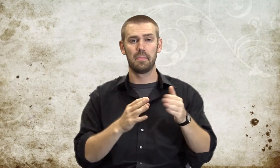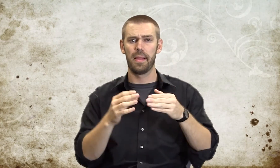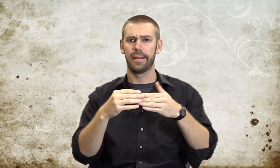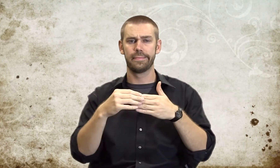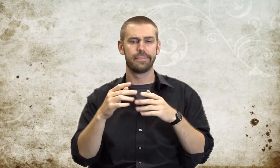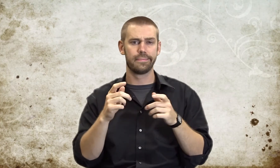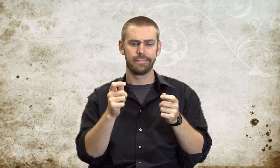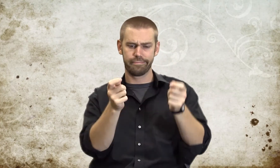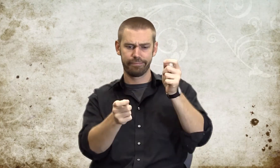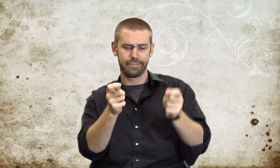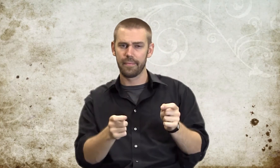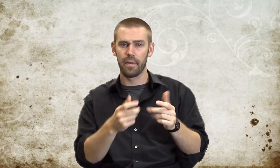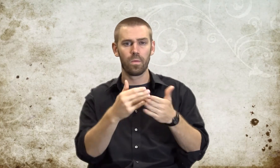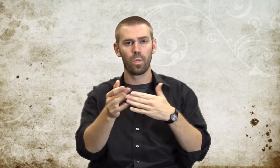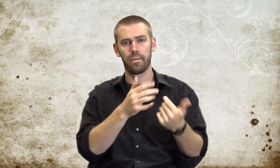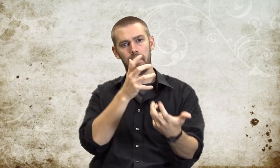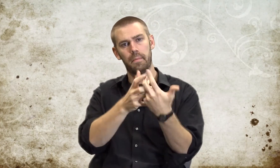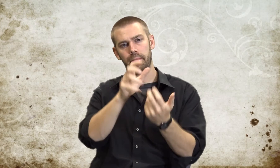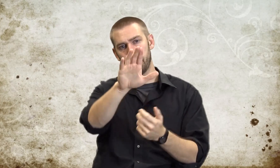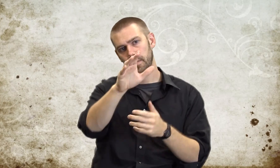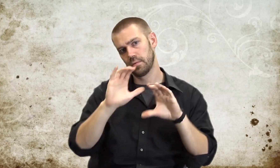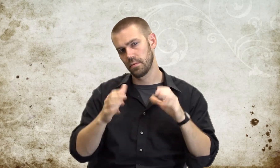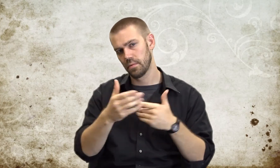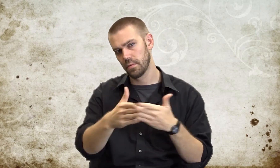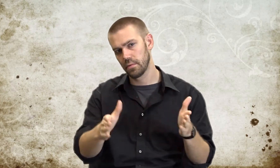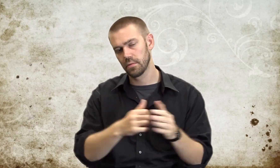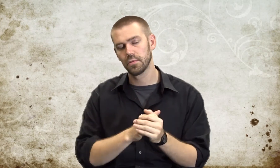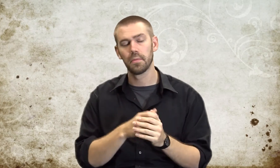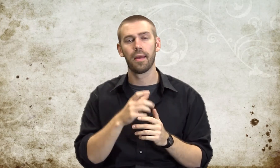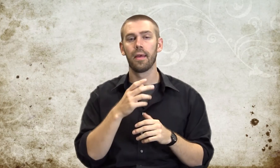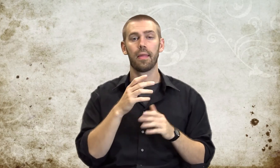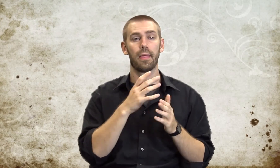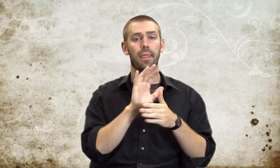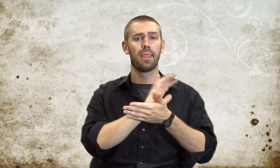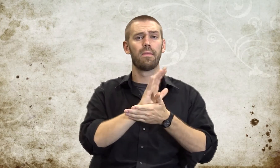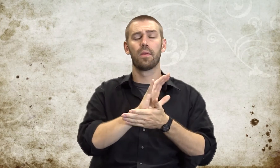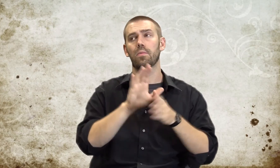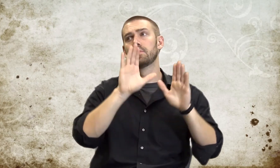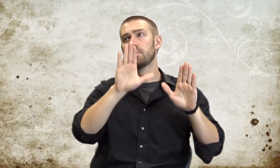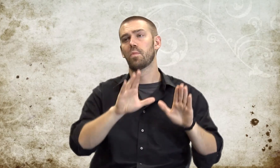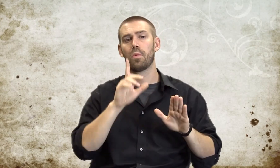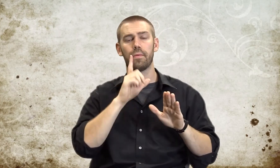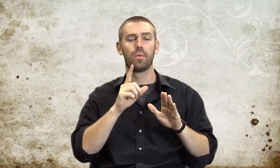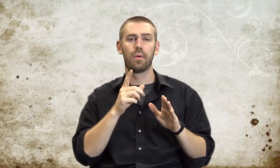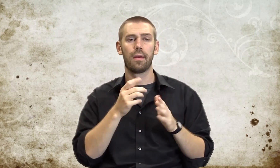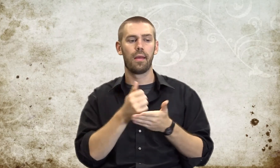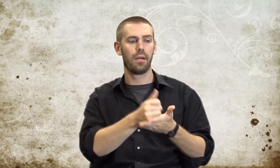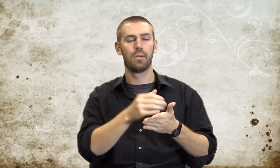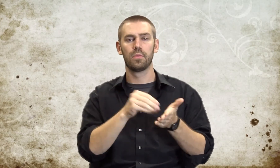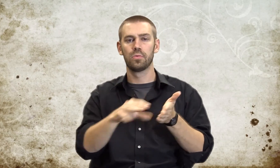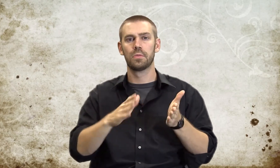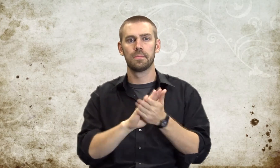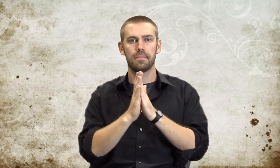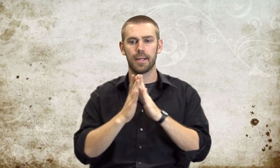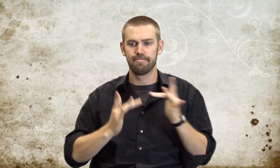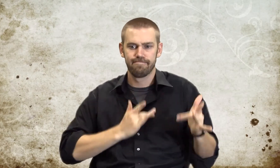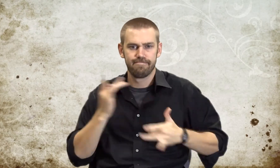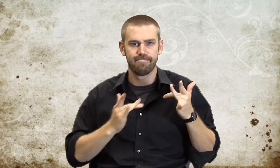you to modify this lesson plan in whatever way you feel is appropriate for your classroom. The movie is wonderful for helping students